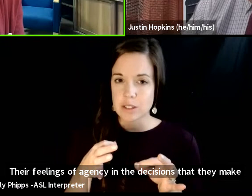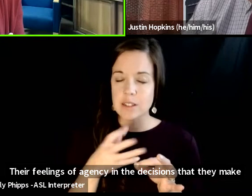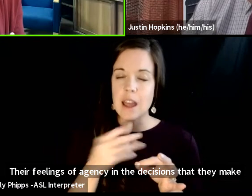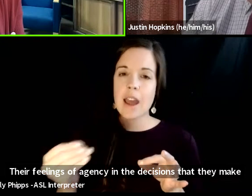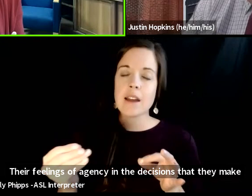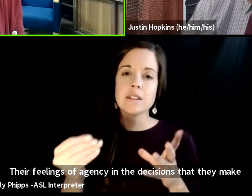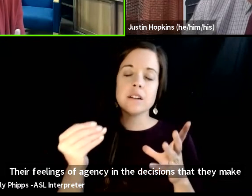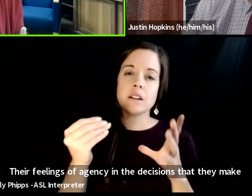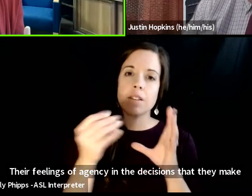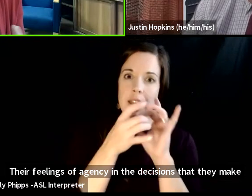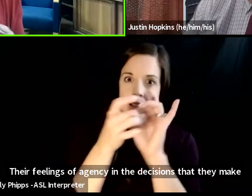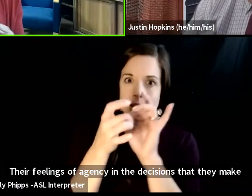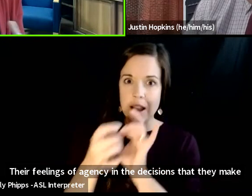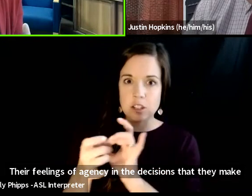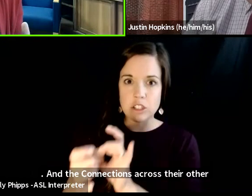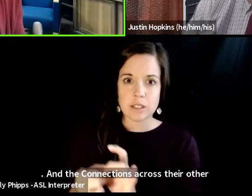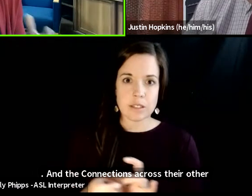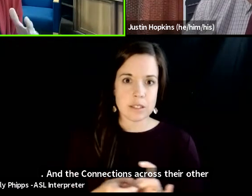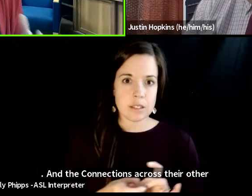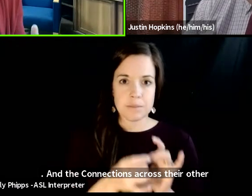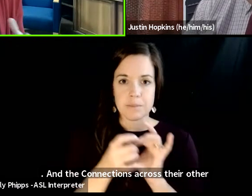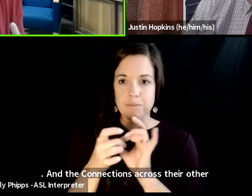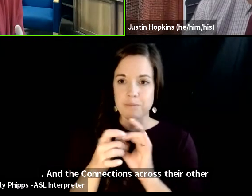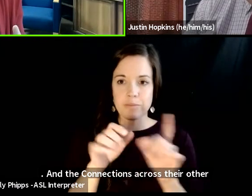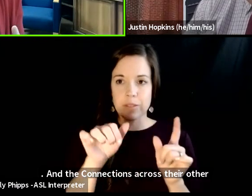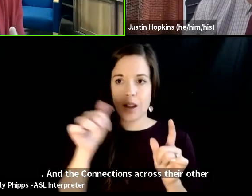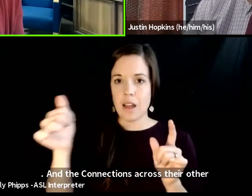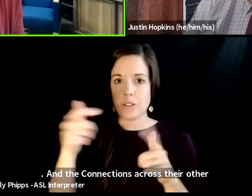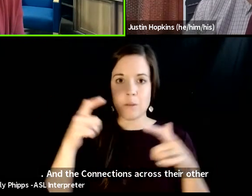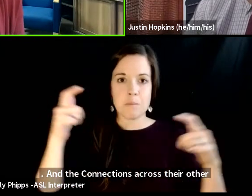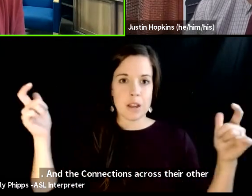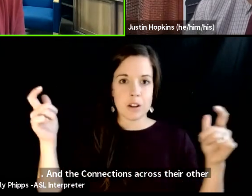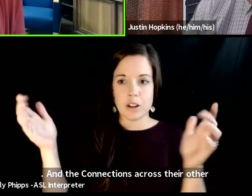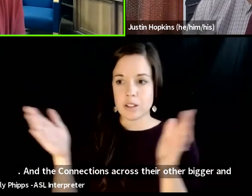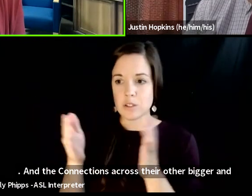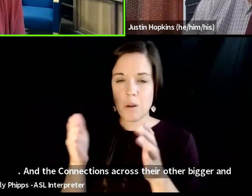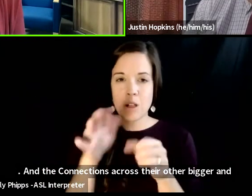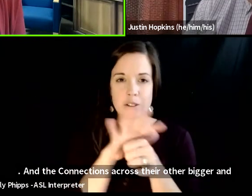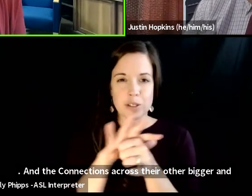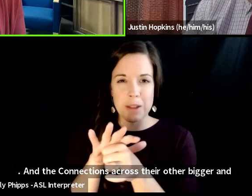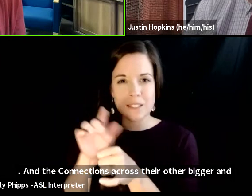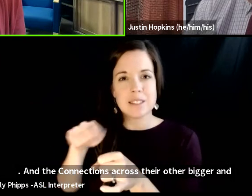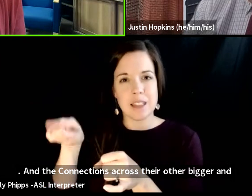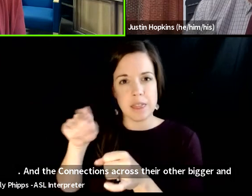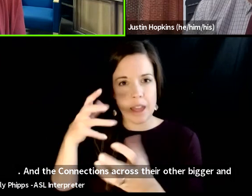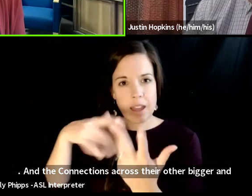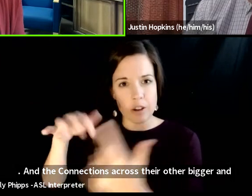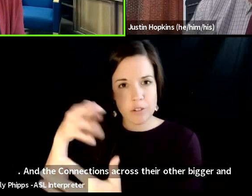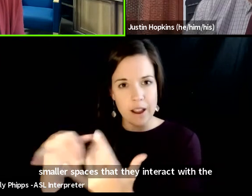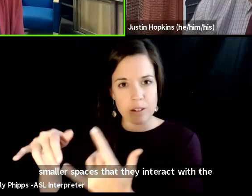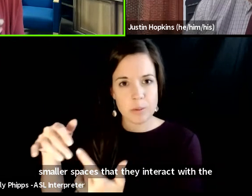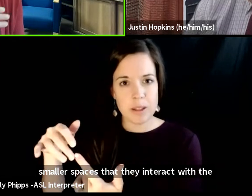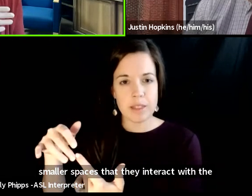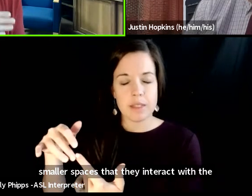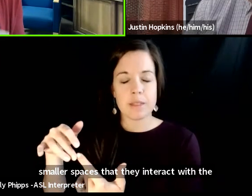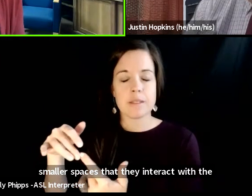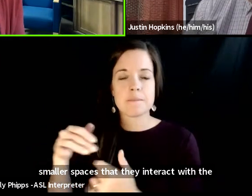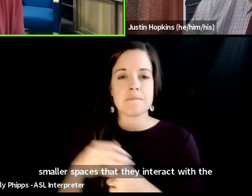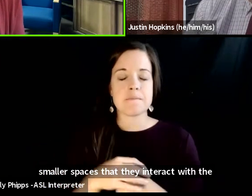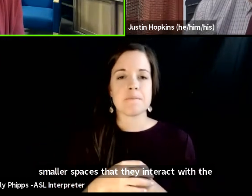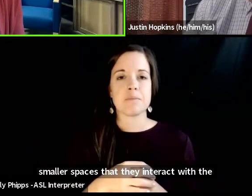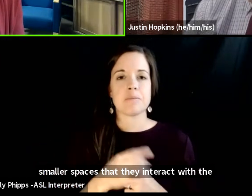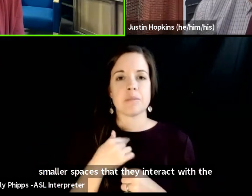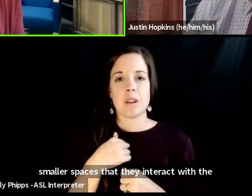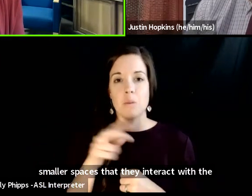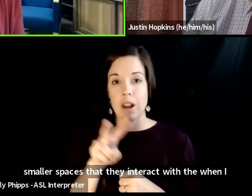connections across their other bigger and smaller spaces that they interact with. When I looked